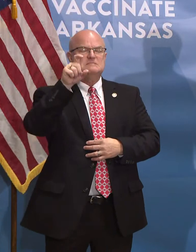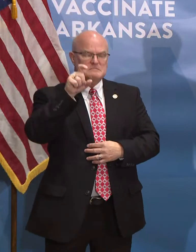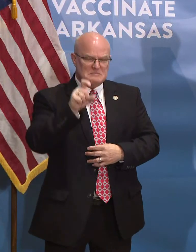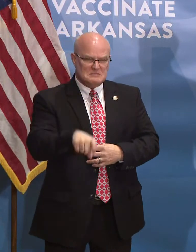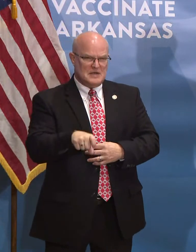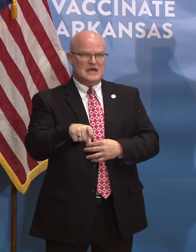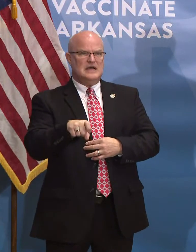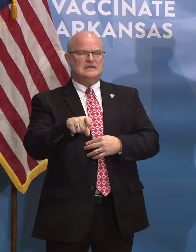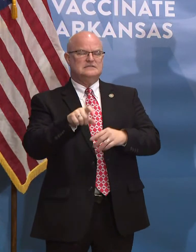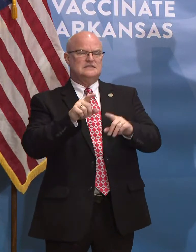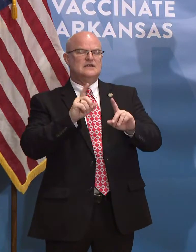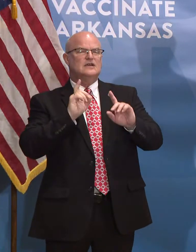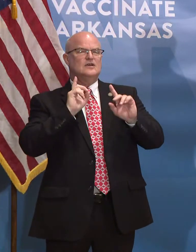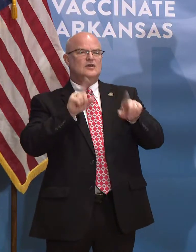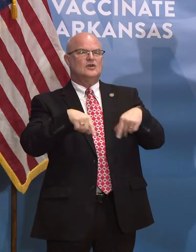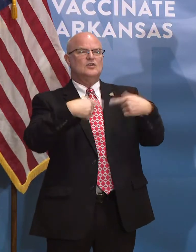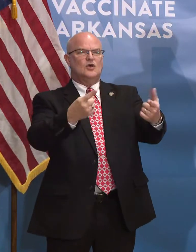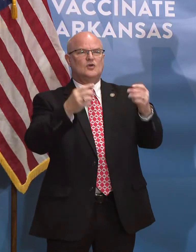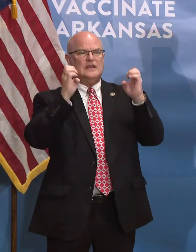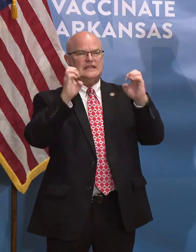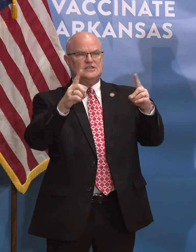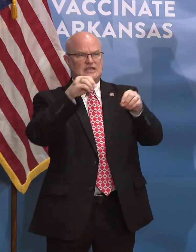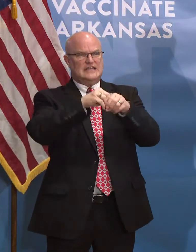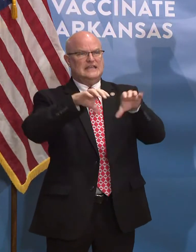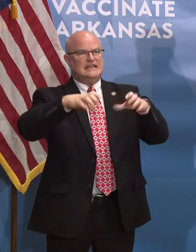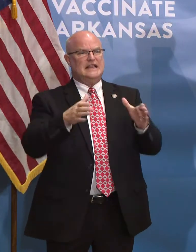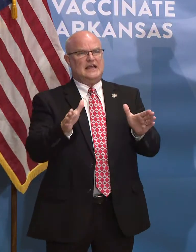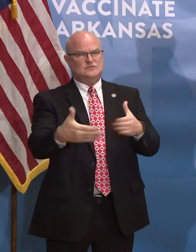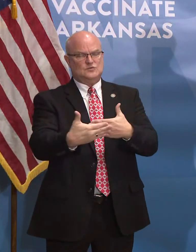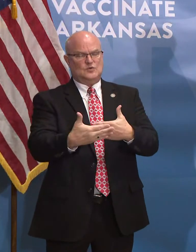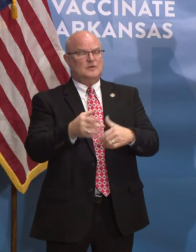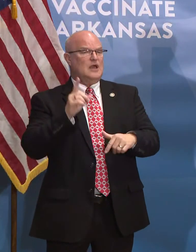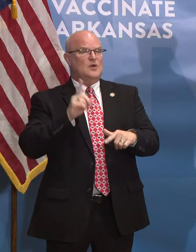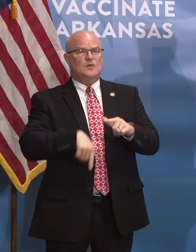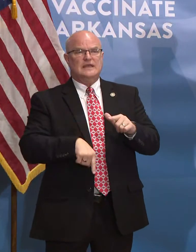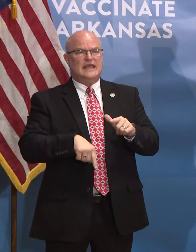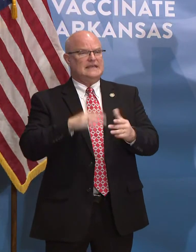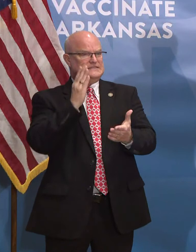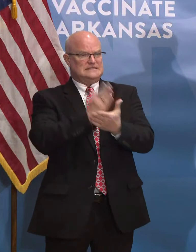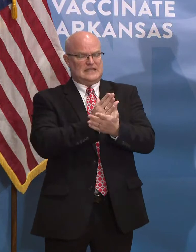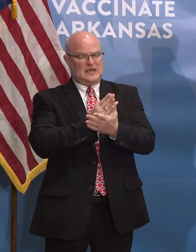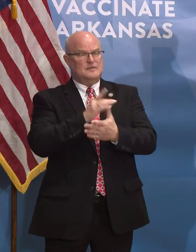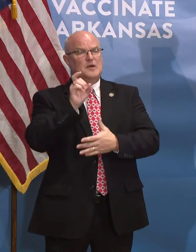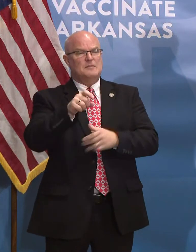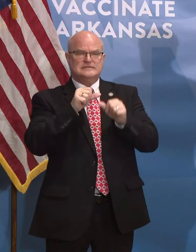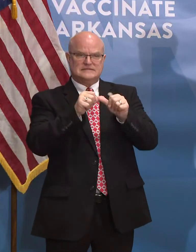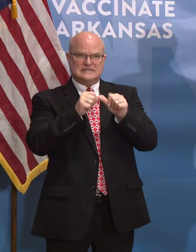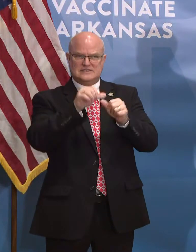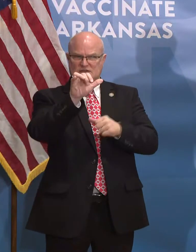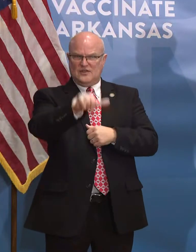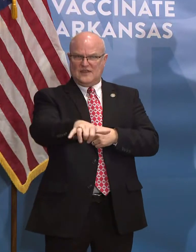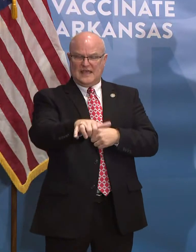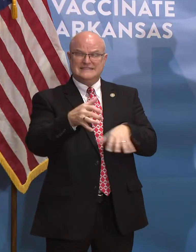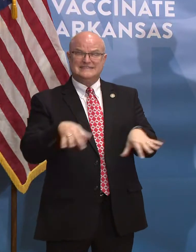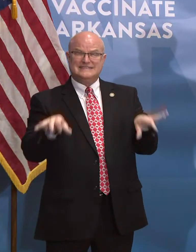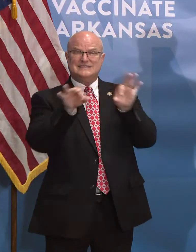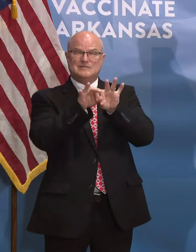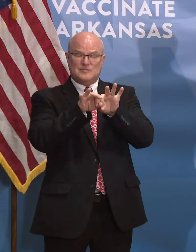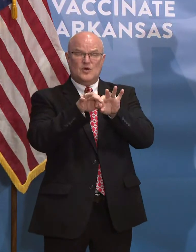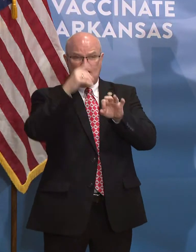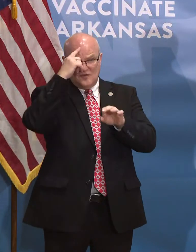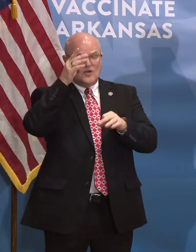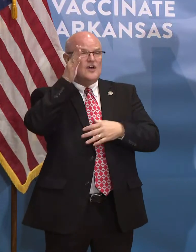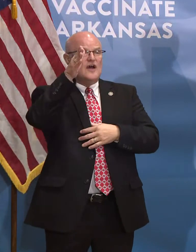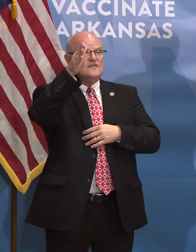able to pursue the education. And we can't let this drop. We have to pursue that. It's so important to